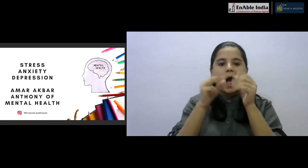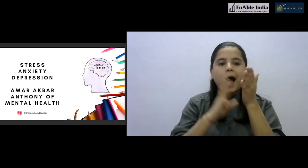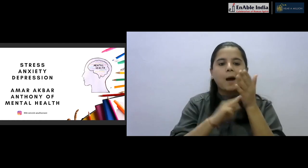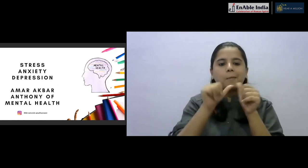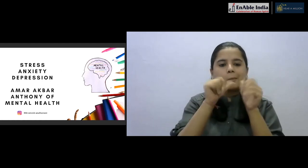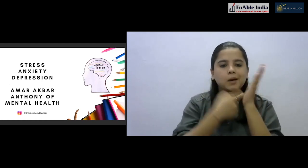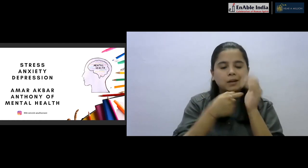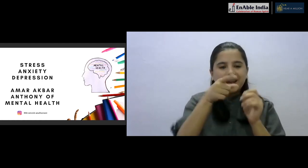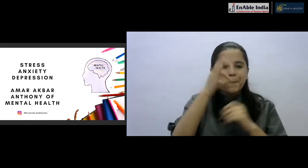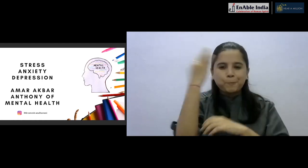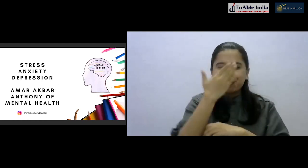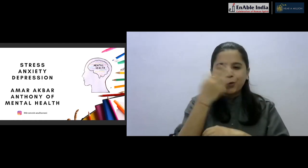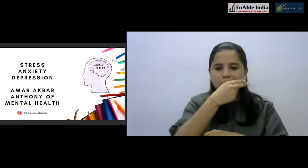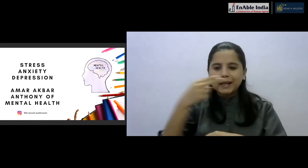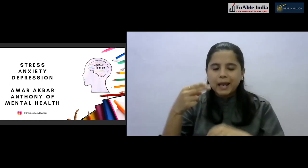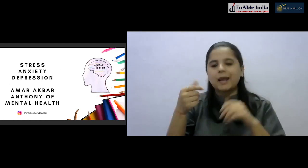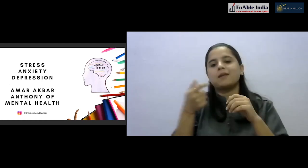health,